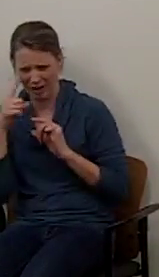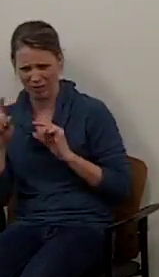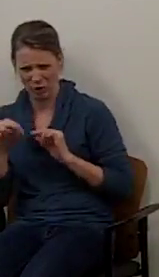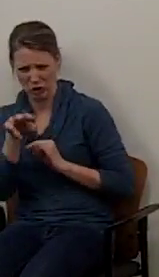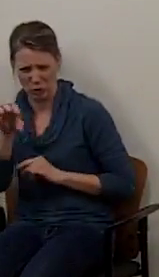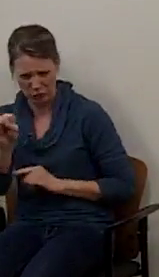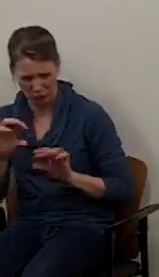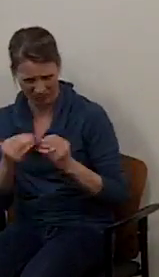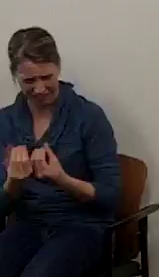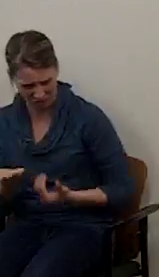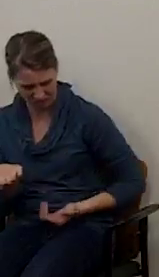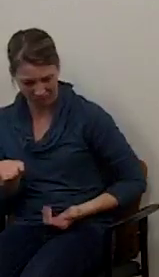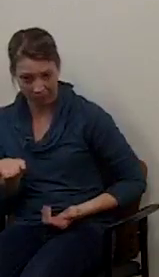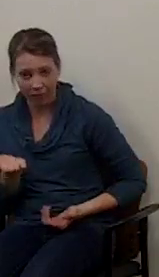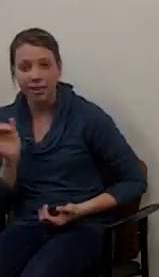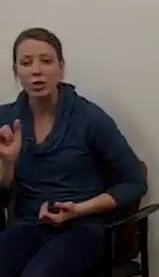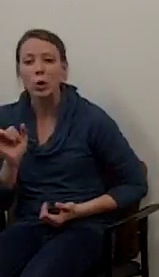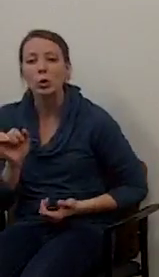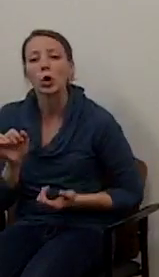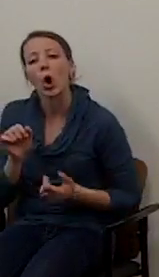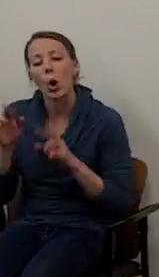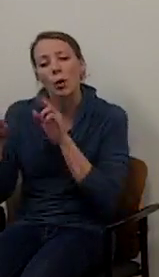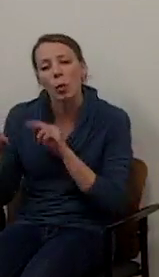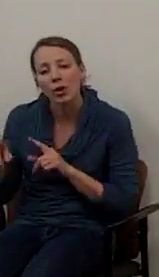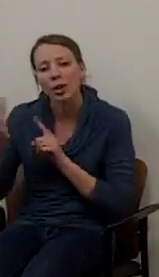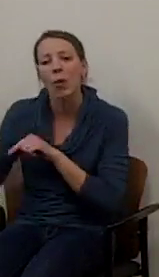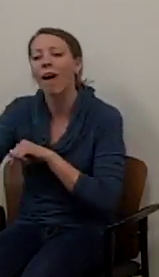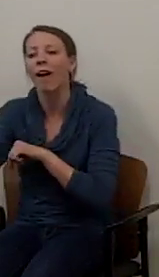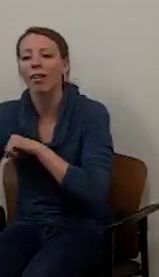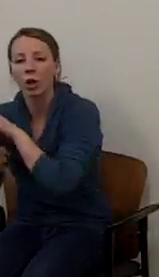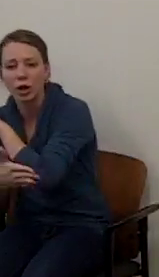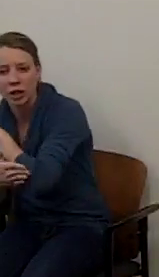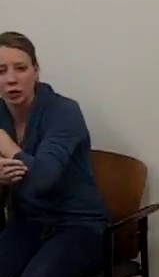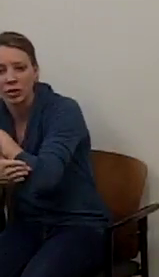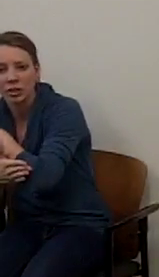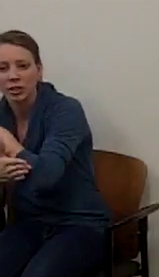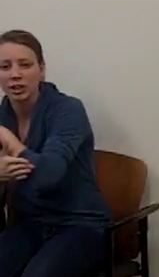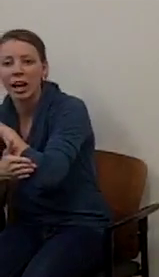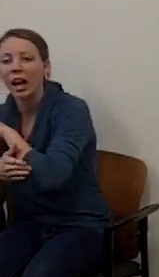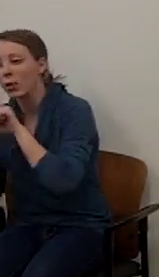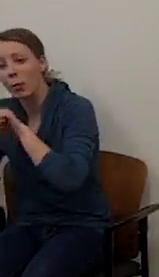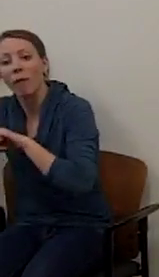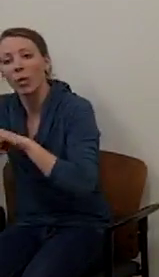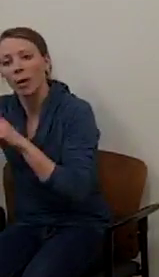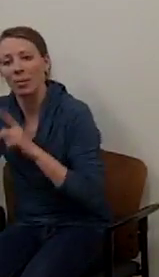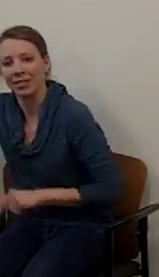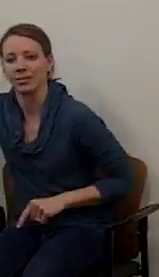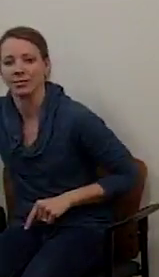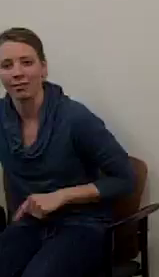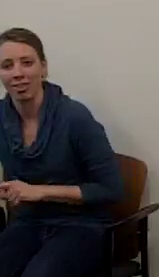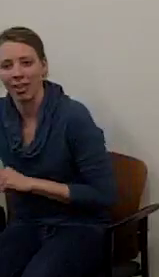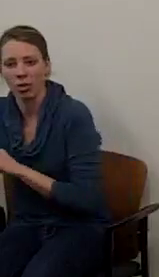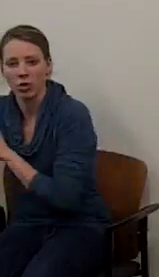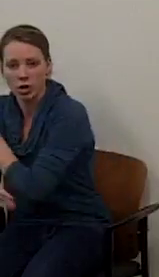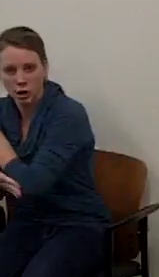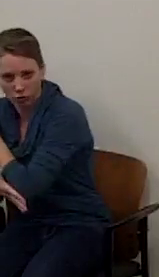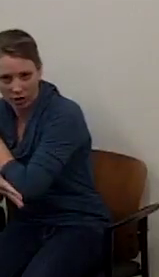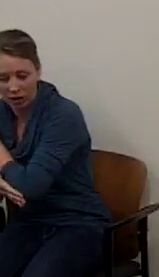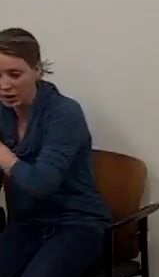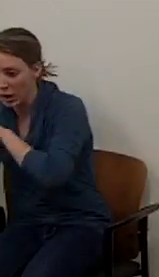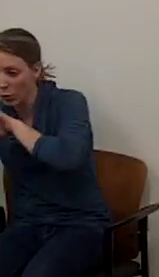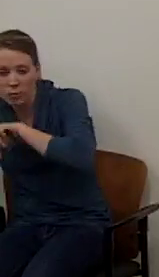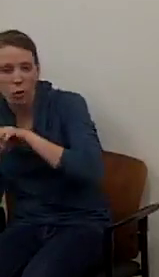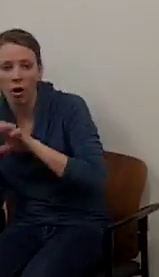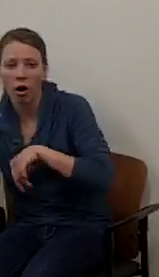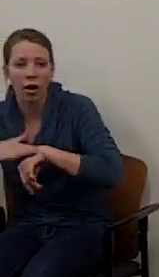is. There are reporters who go over to other countries who report directly from where they're at. They can report on anything